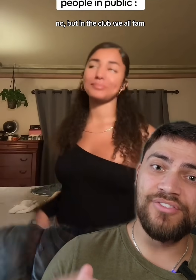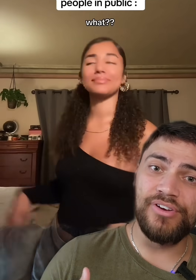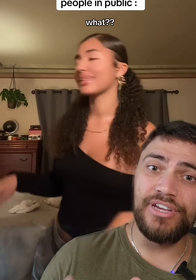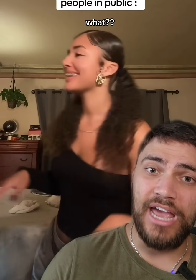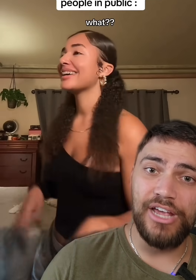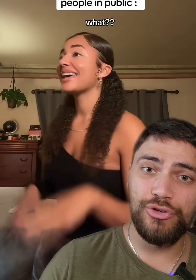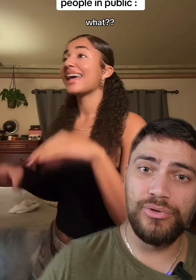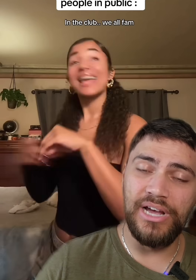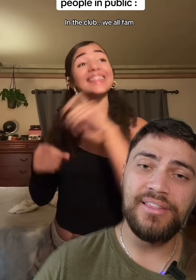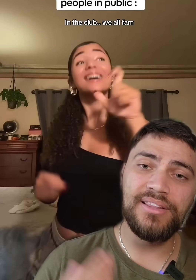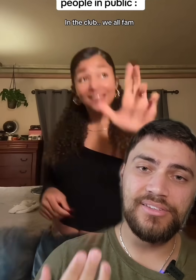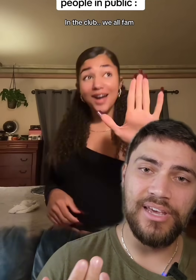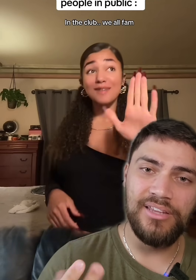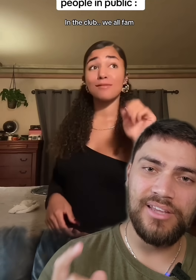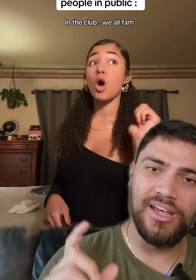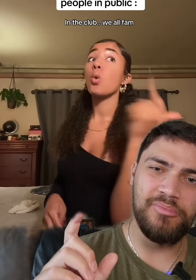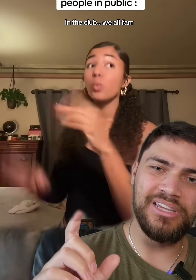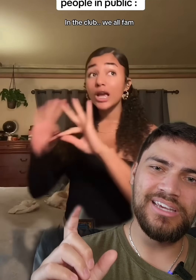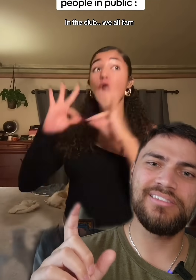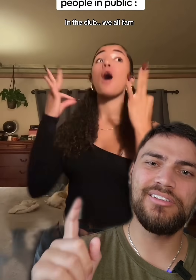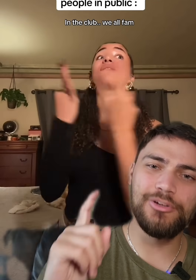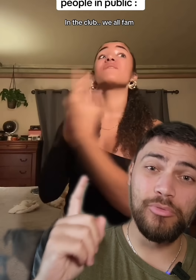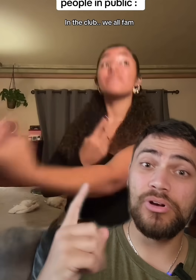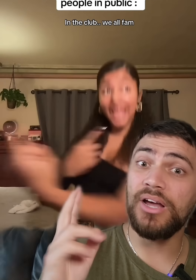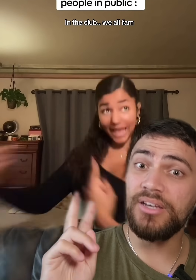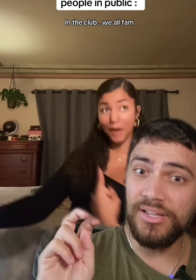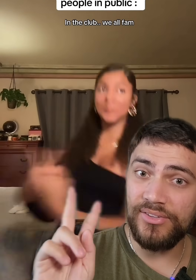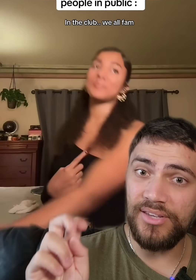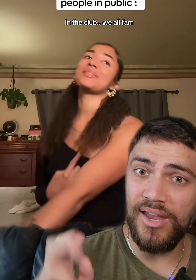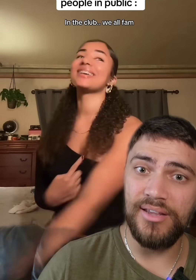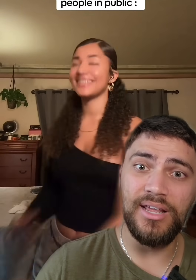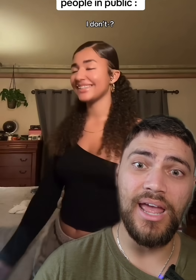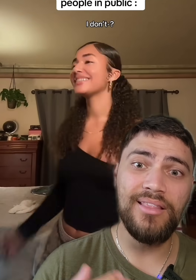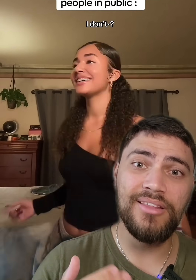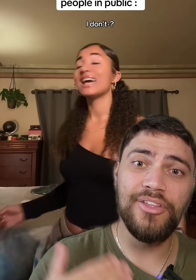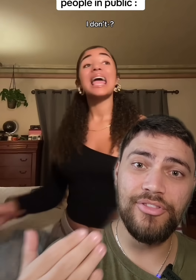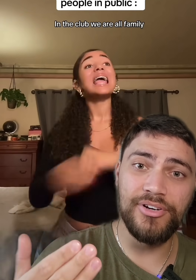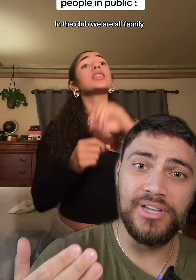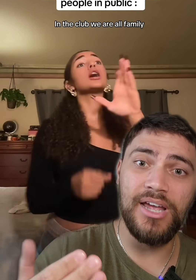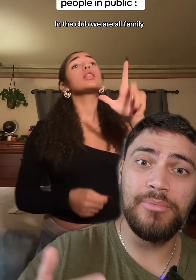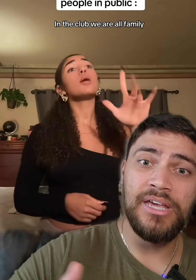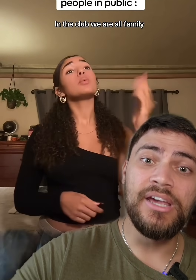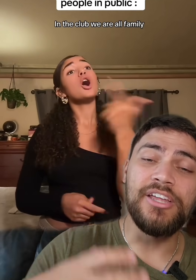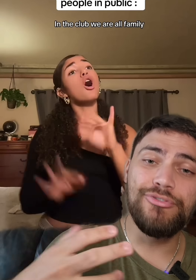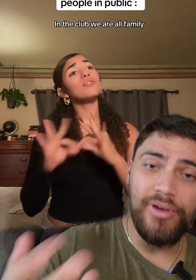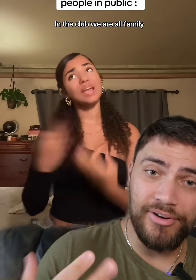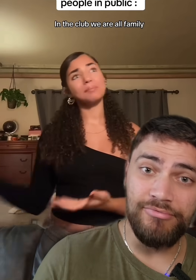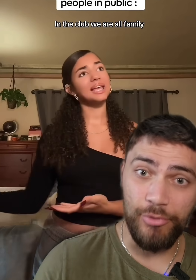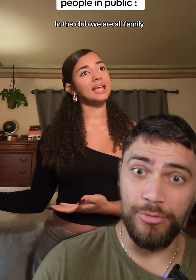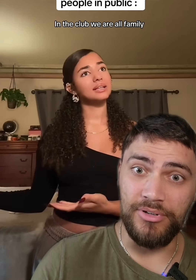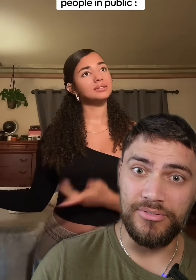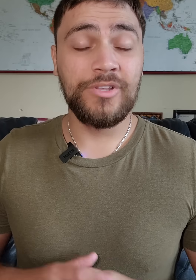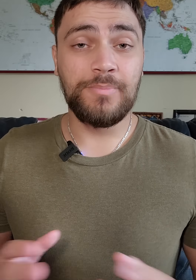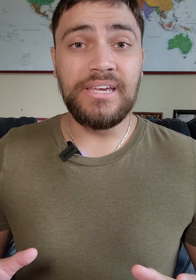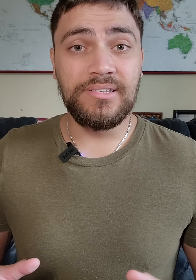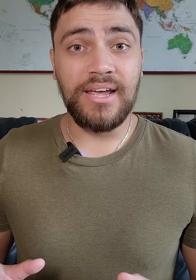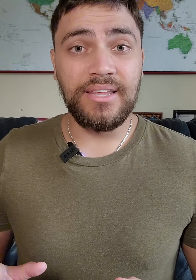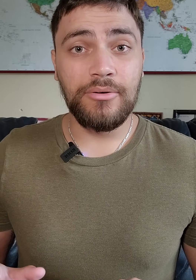very casual, and then the second time it gets a little more enunciated, and then the third time it's very formal. When speaking sign language,